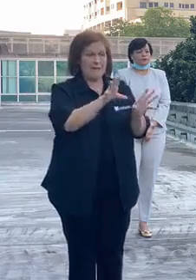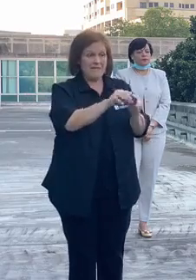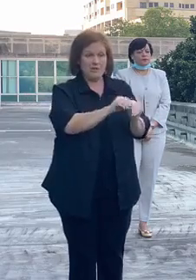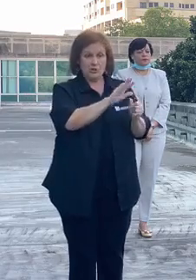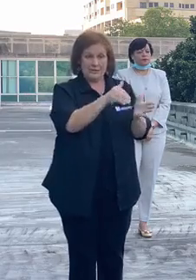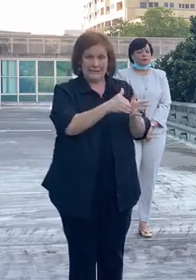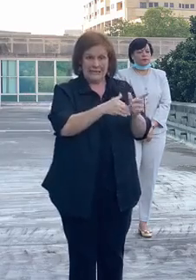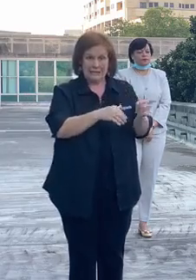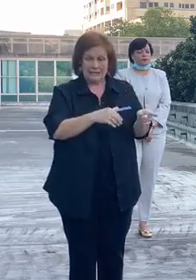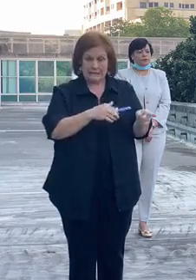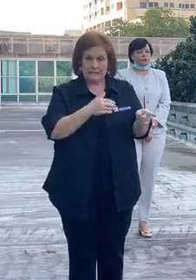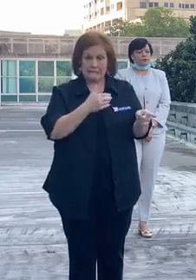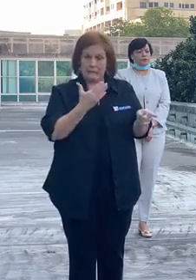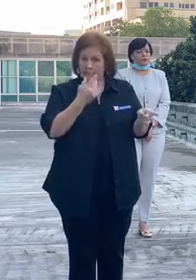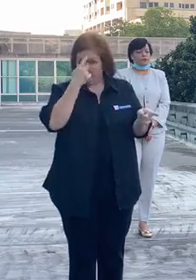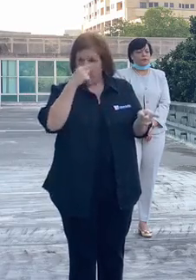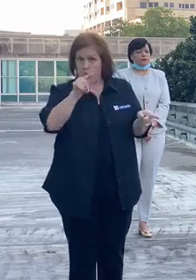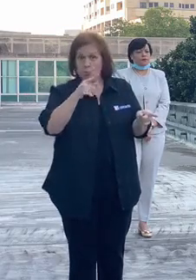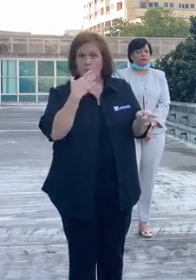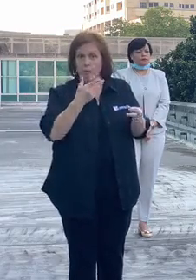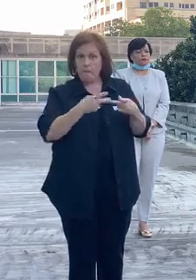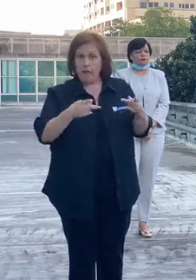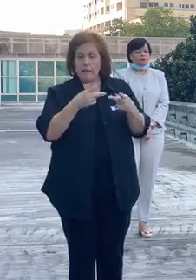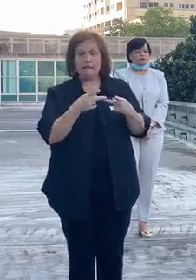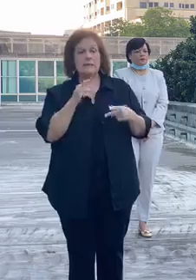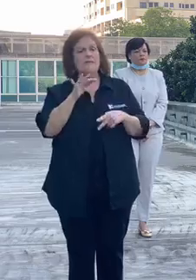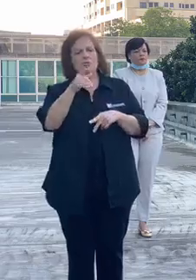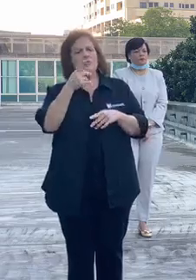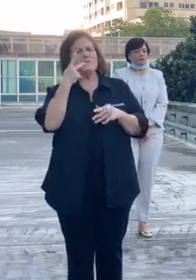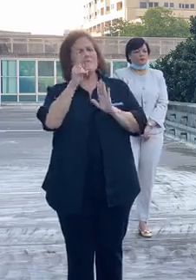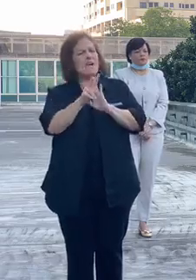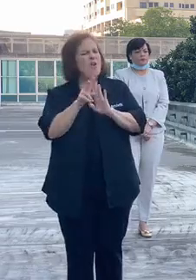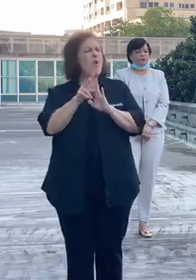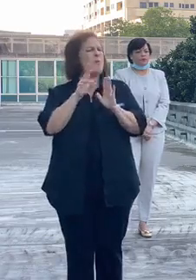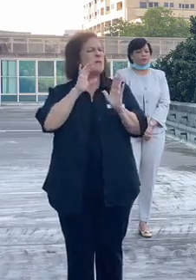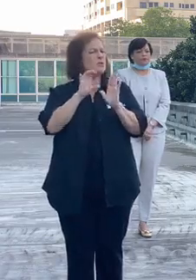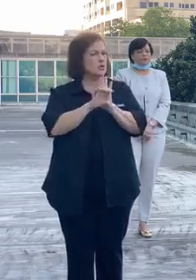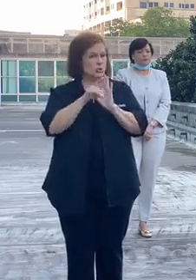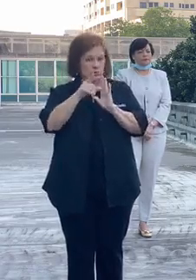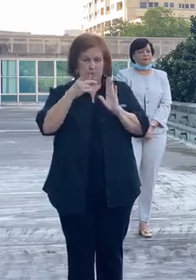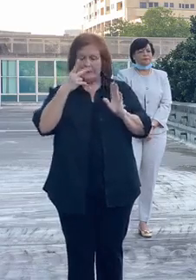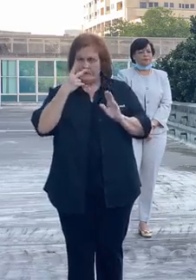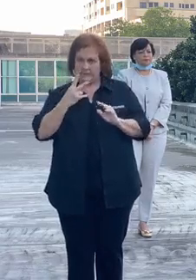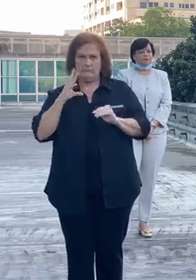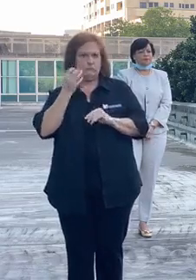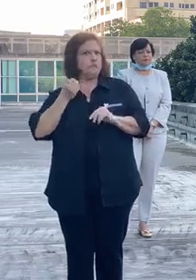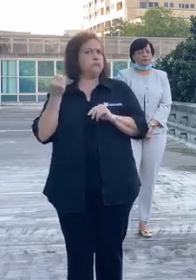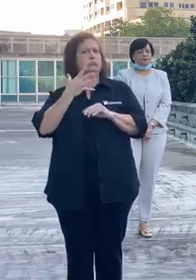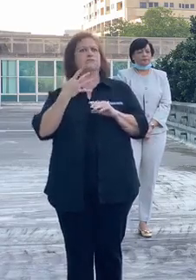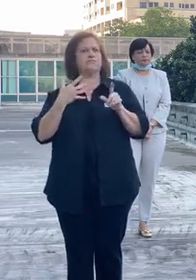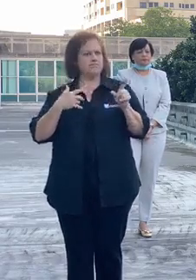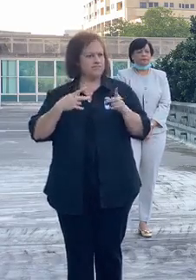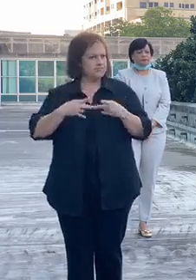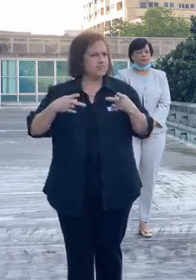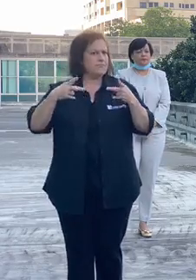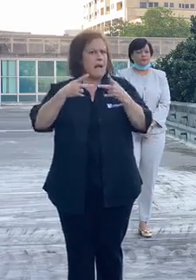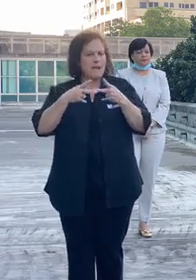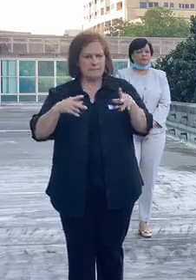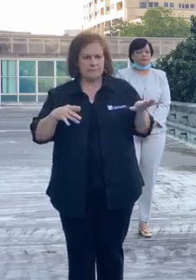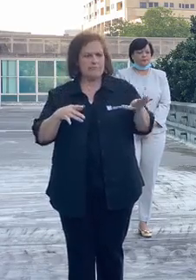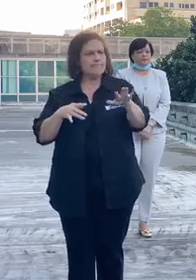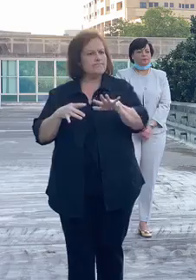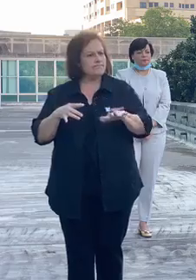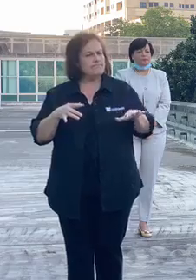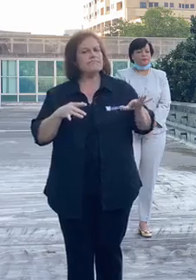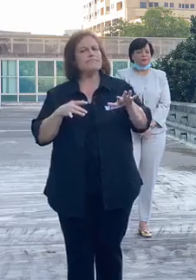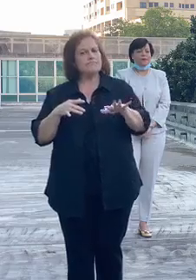convention center is a good idea for you. If you've seen the video and the pictures of it, it is an incredibly impressive facility. It is